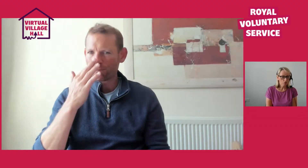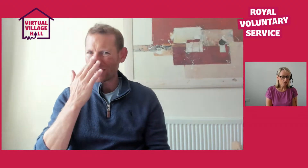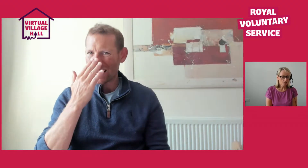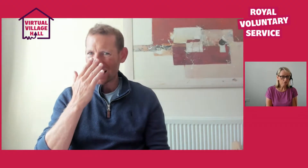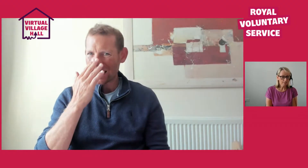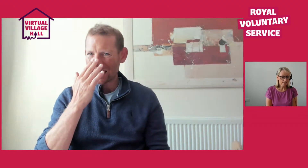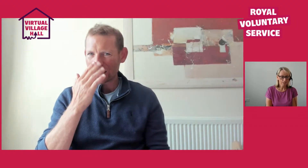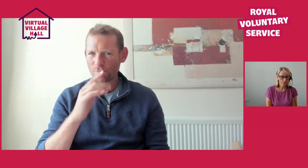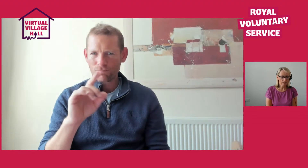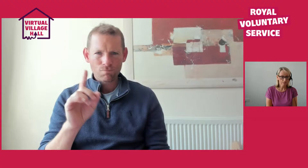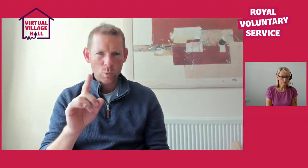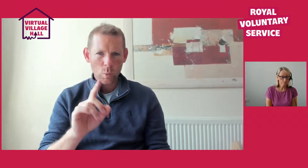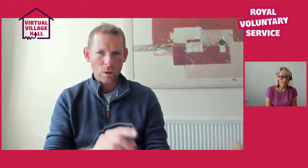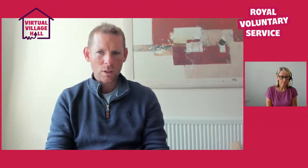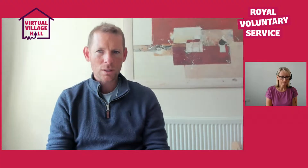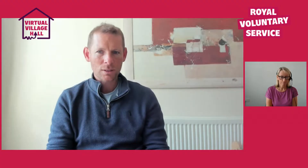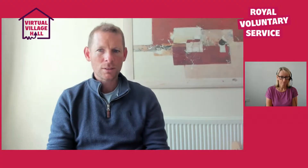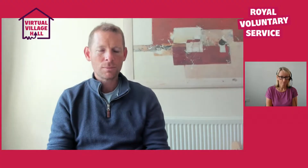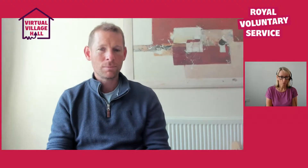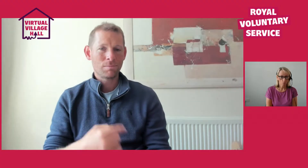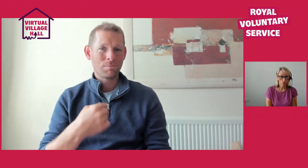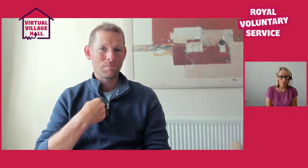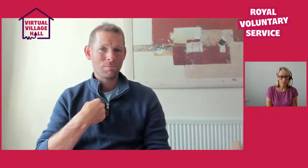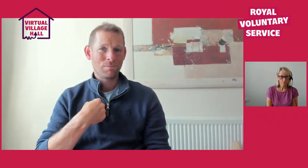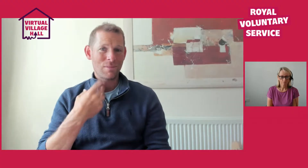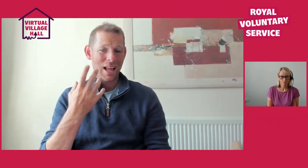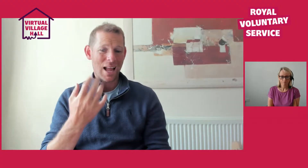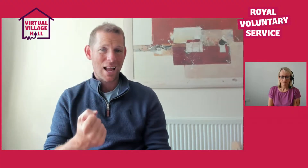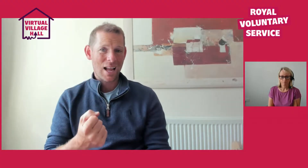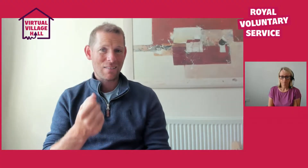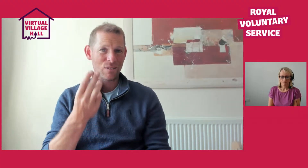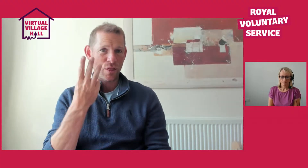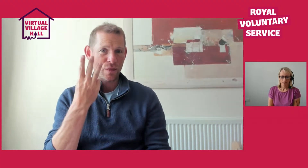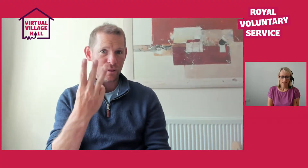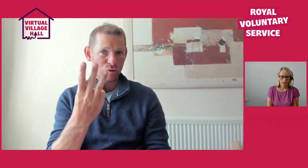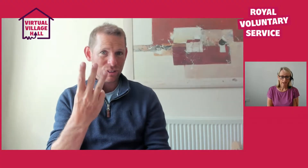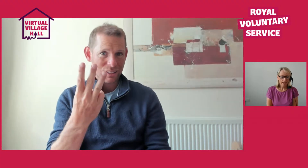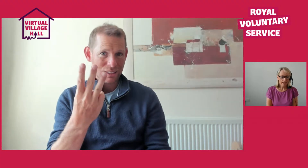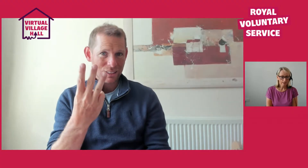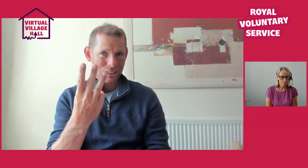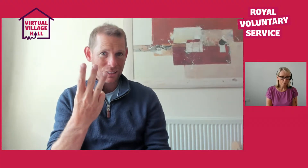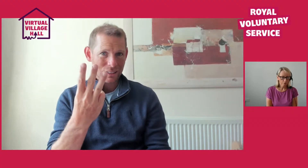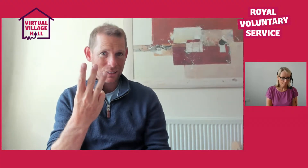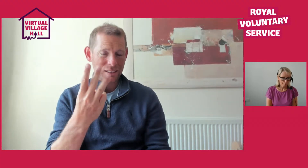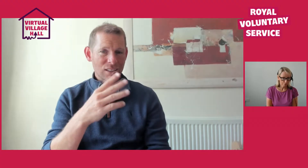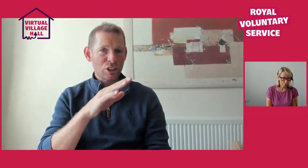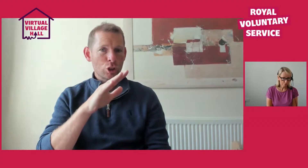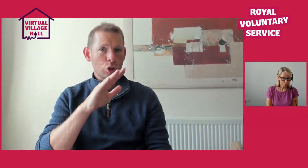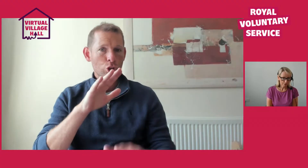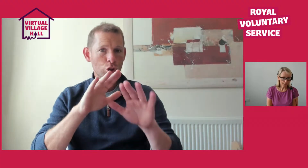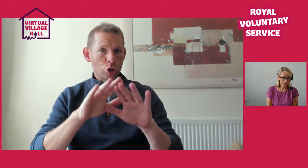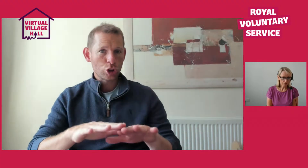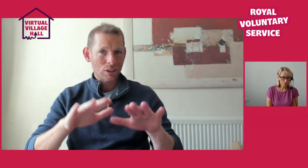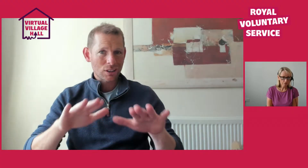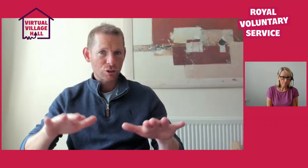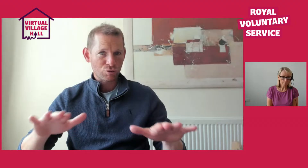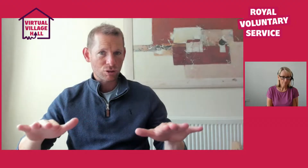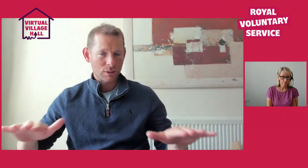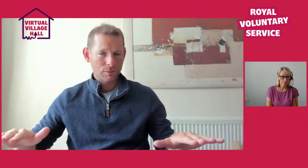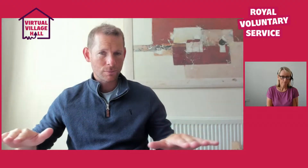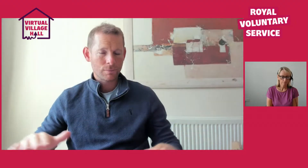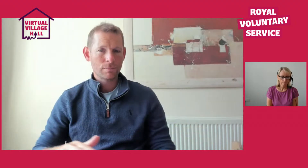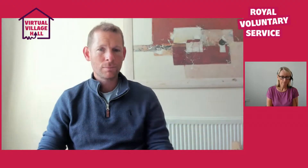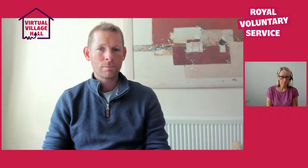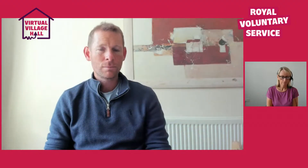Or your children's ages? Or what? I have 3 children.